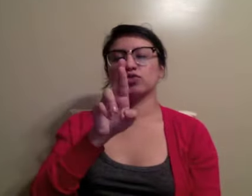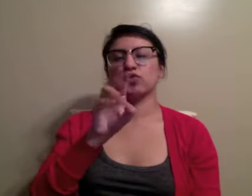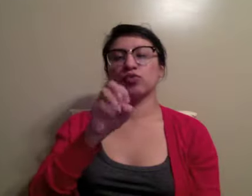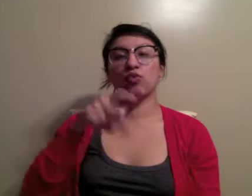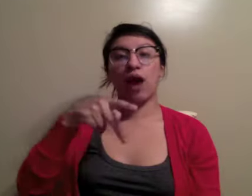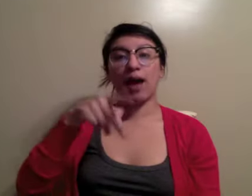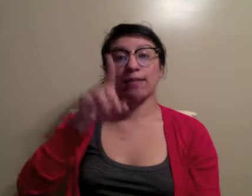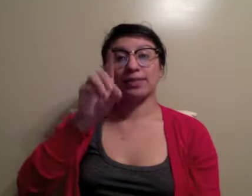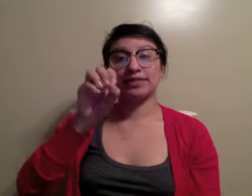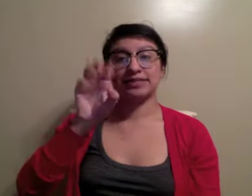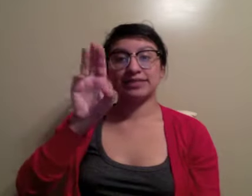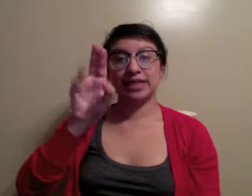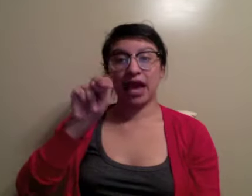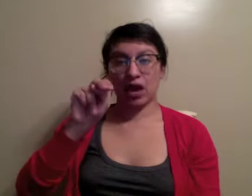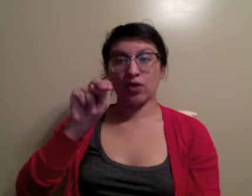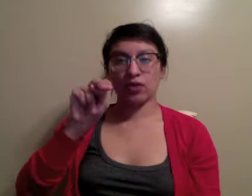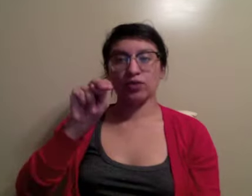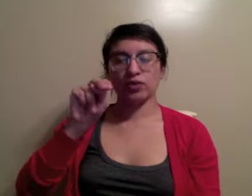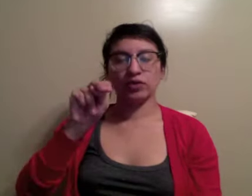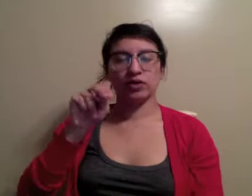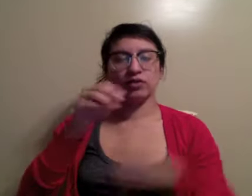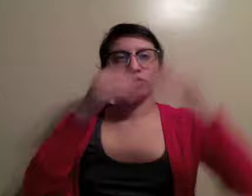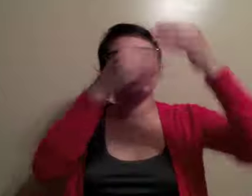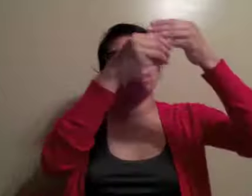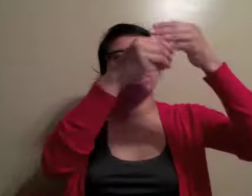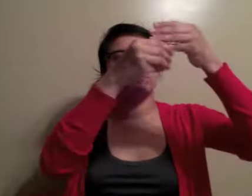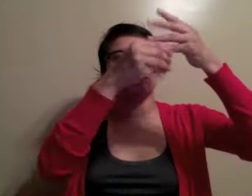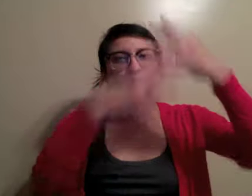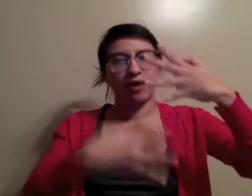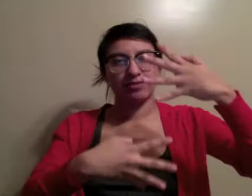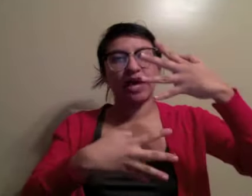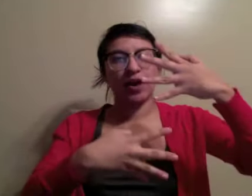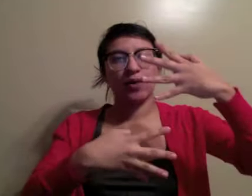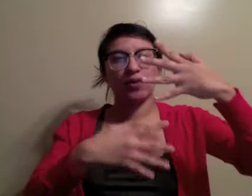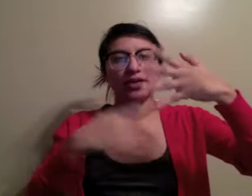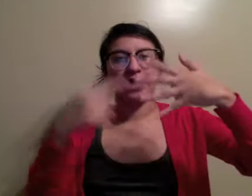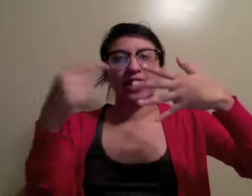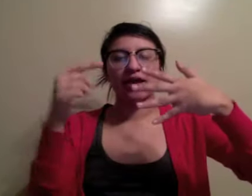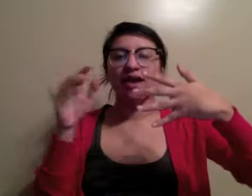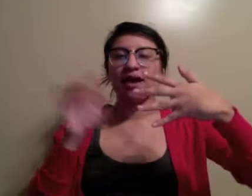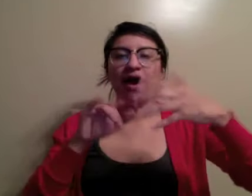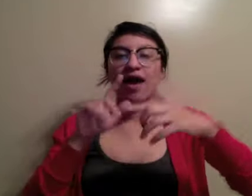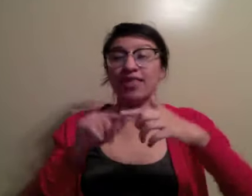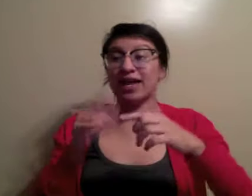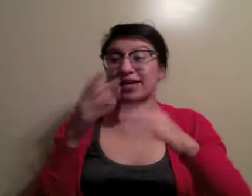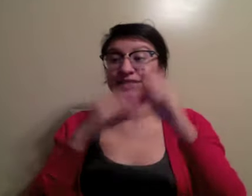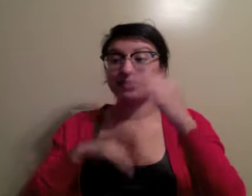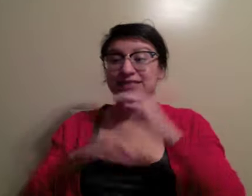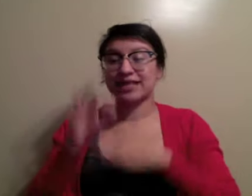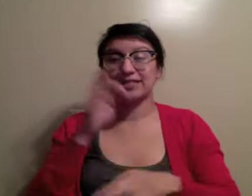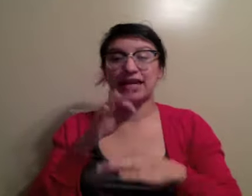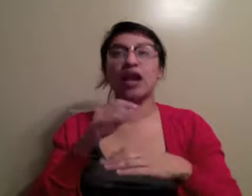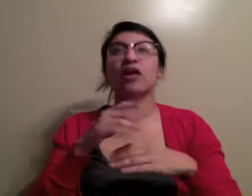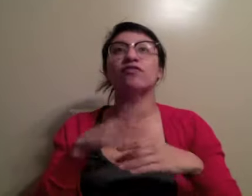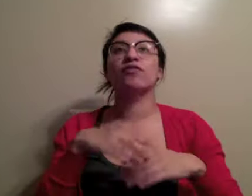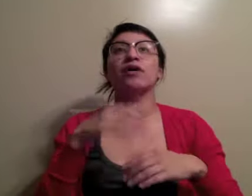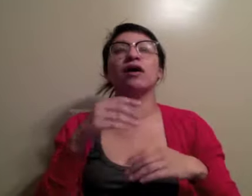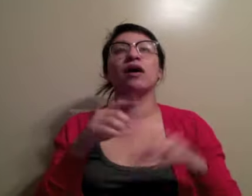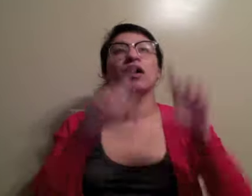And one of the testimony that really started to change minds was Carlos Campbell. There's no recording of Campbell's testimony,